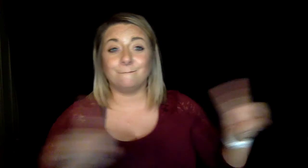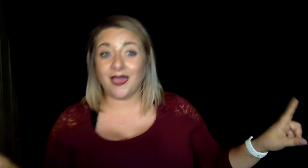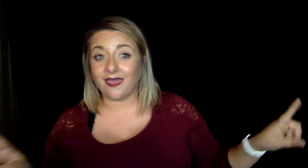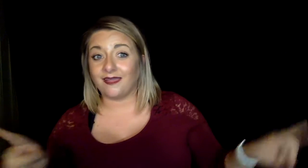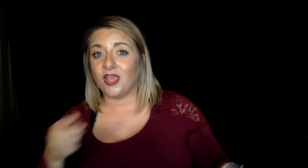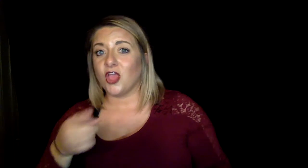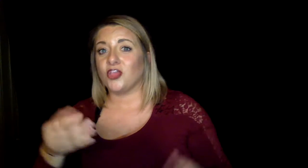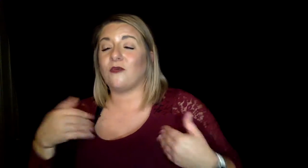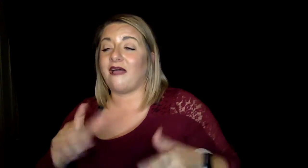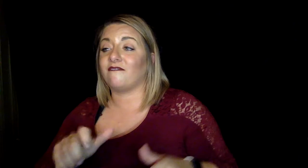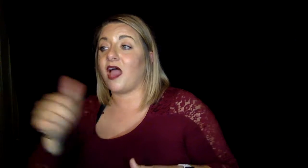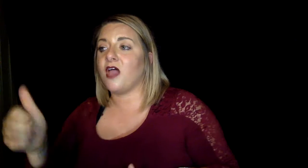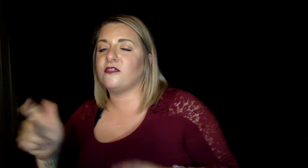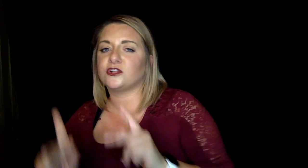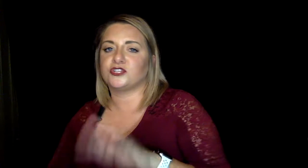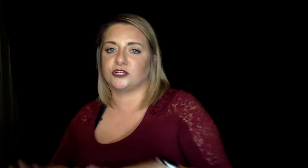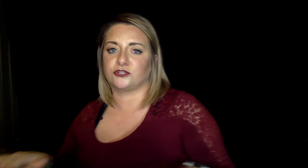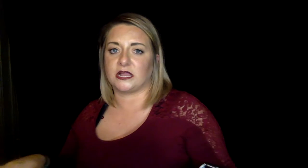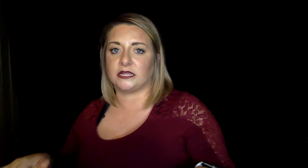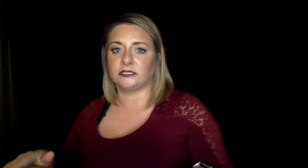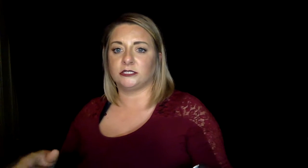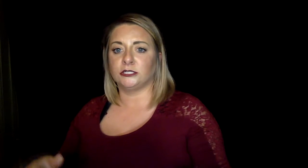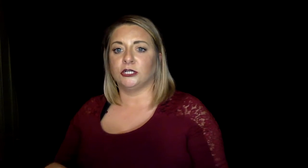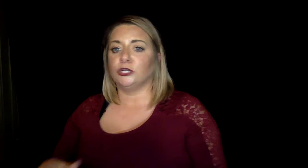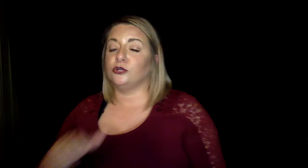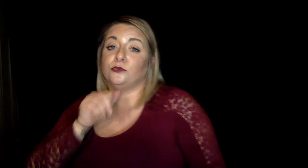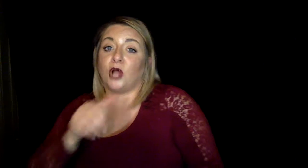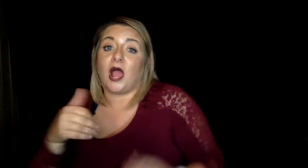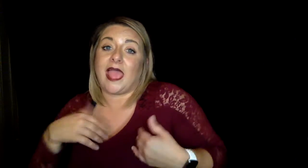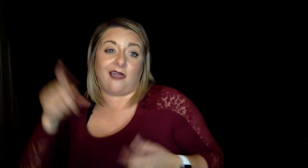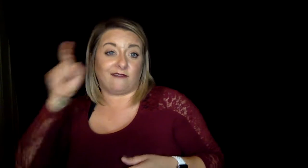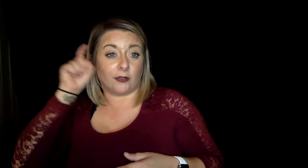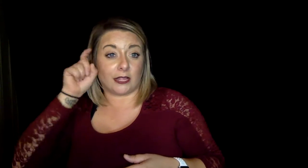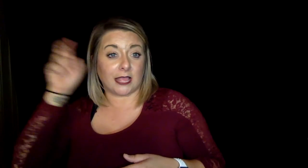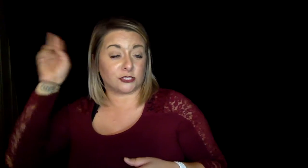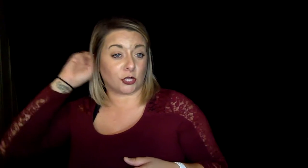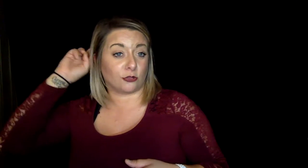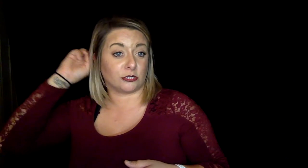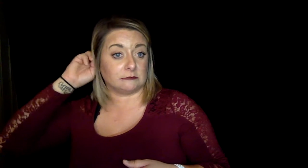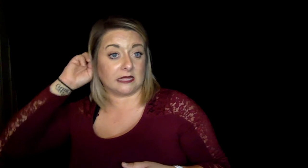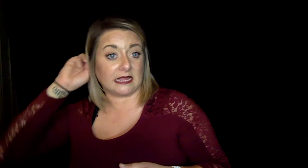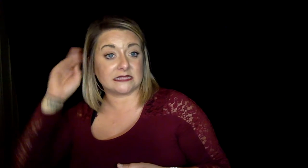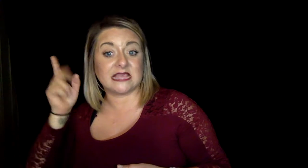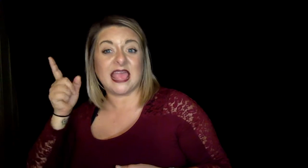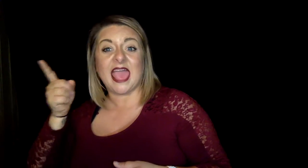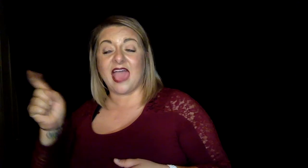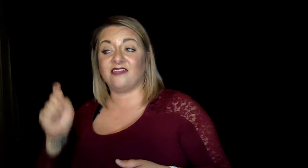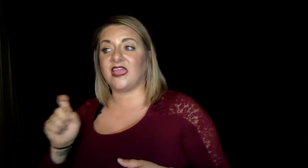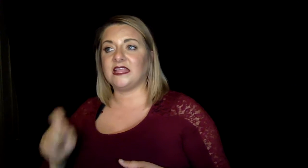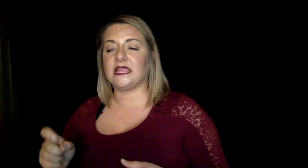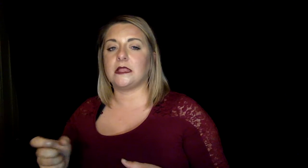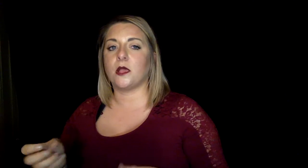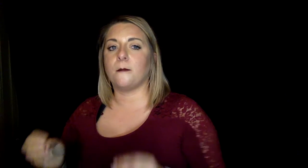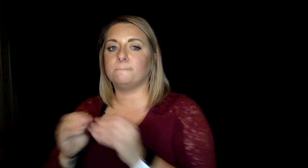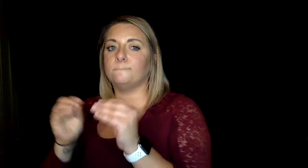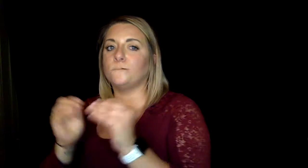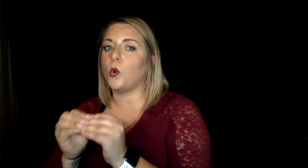But you have other children who do not have hearing aids or cochlear implants, and they need